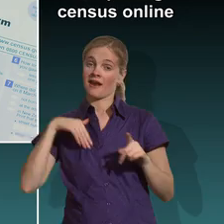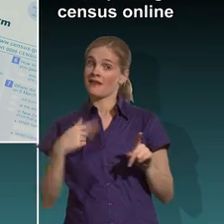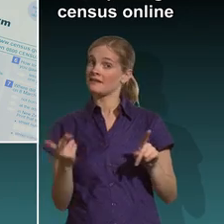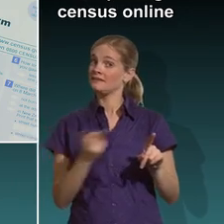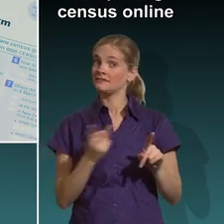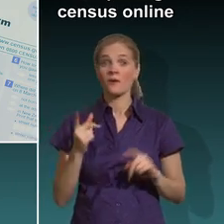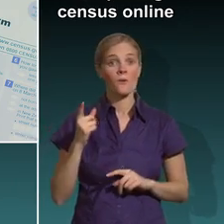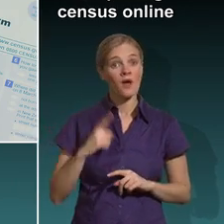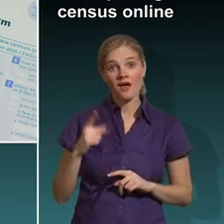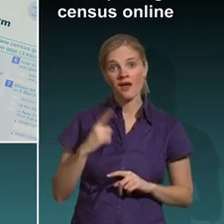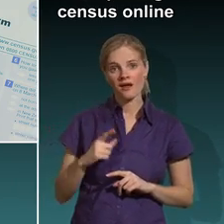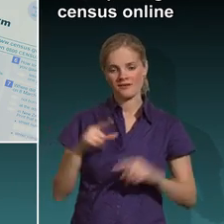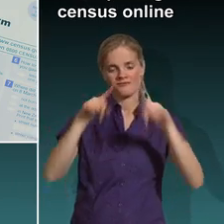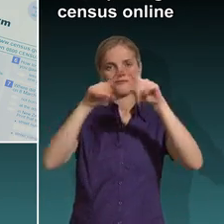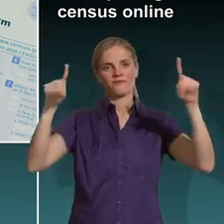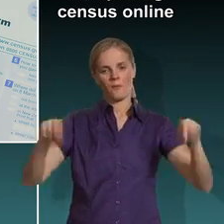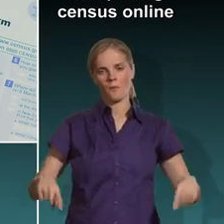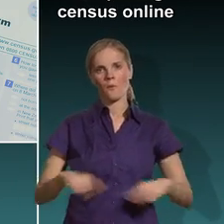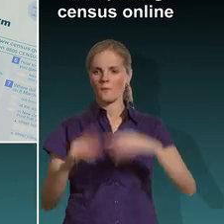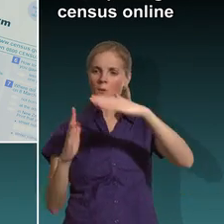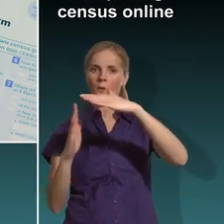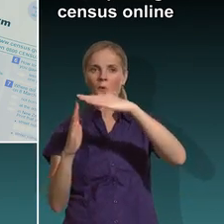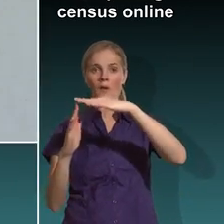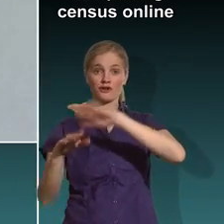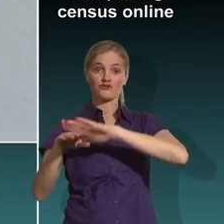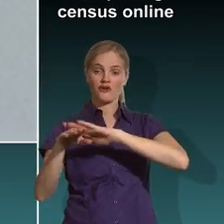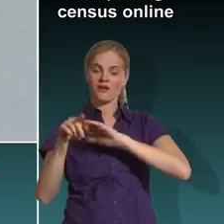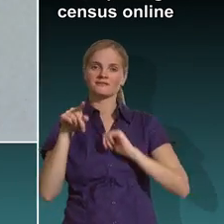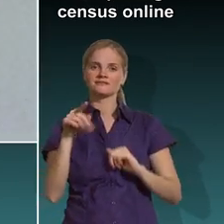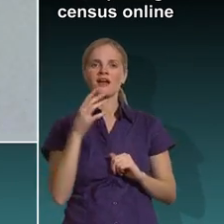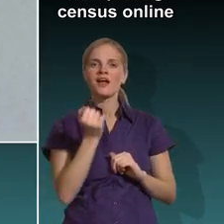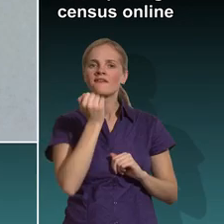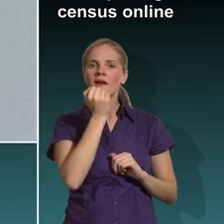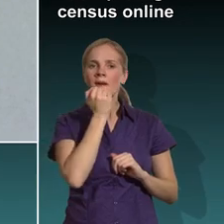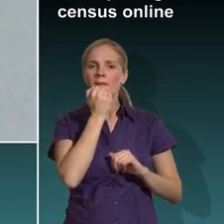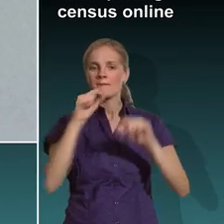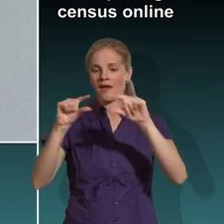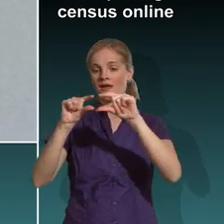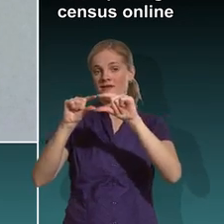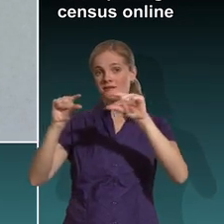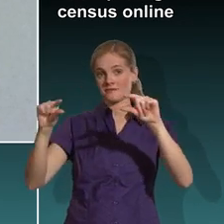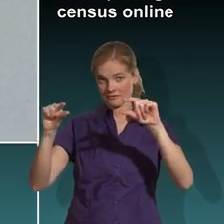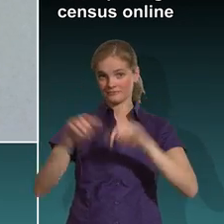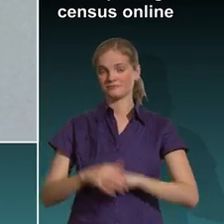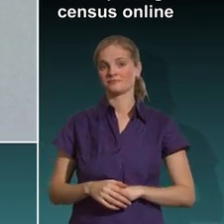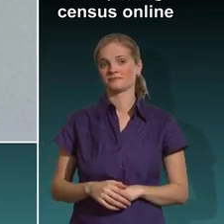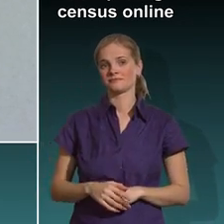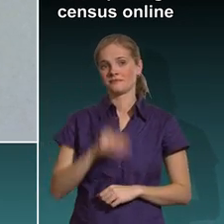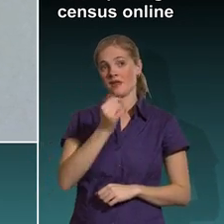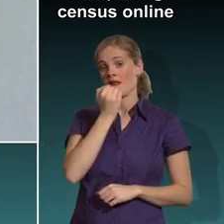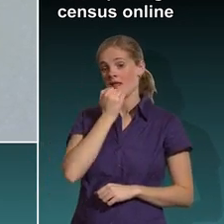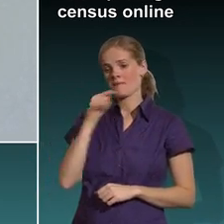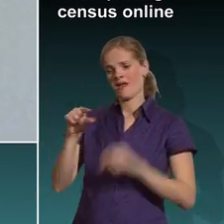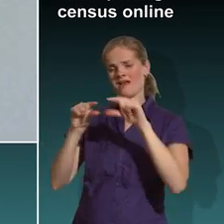You still need these forms because on the form, there are some numbers. On the top right-hand